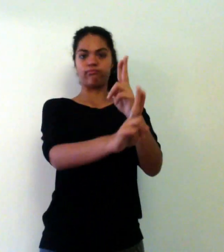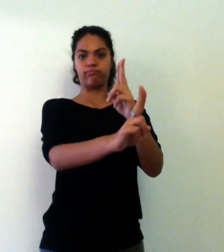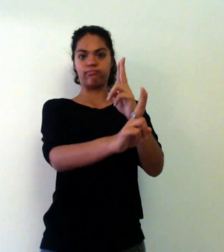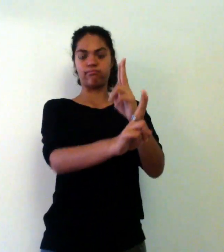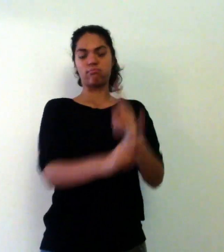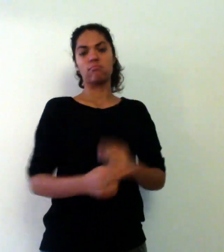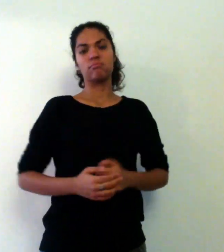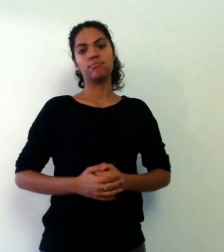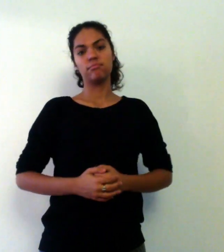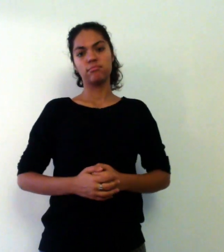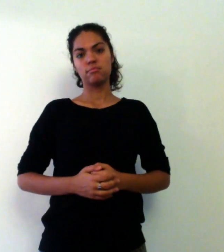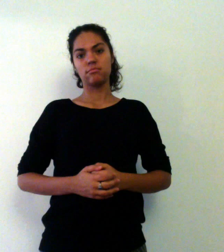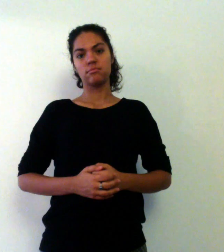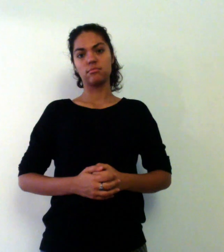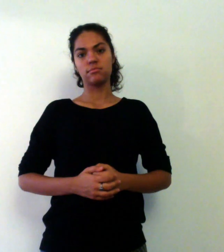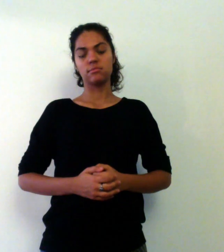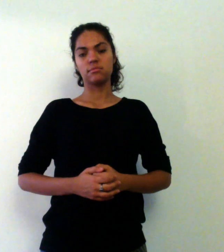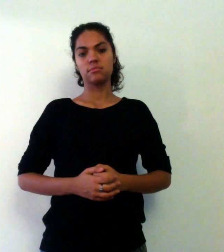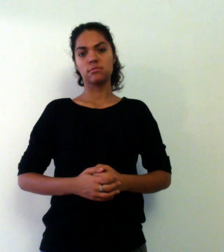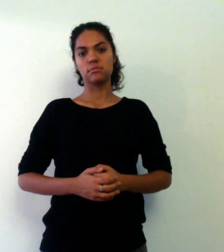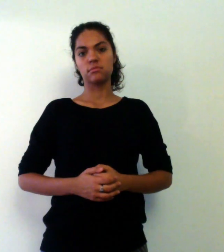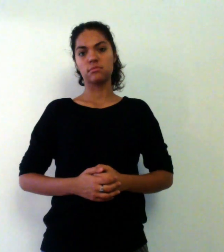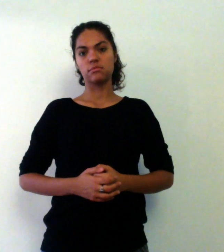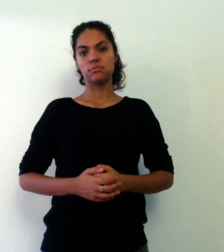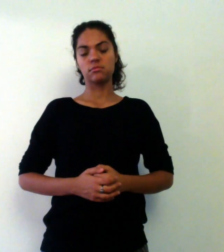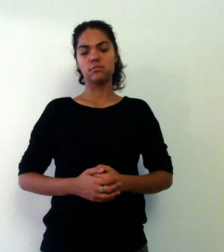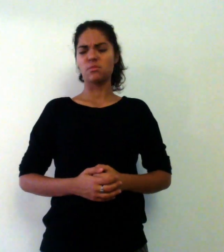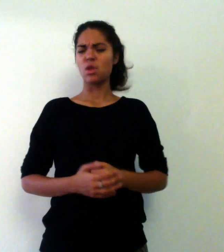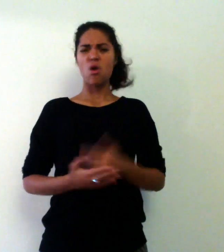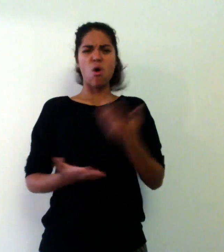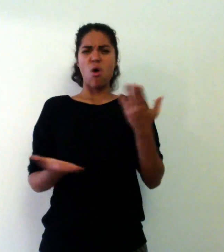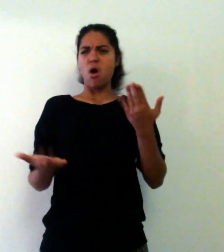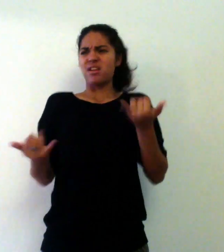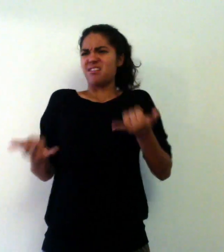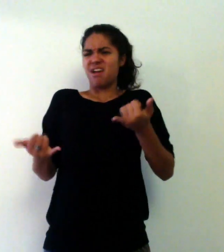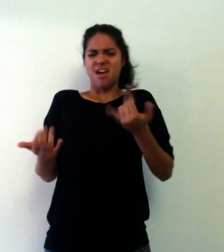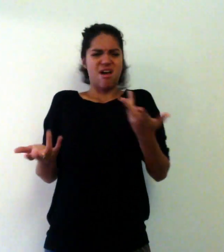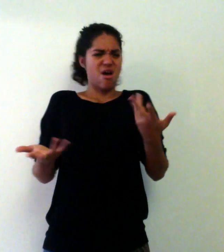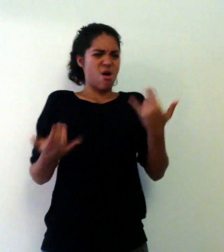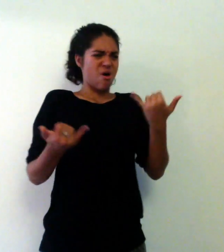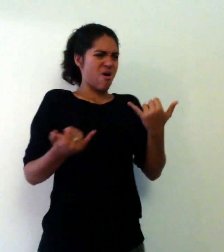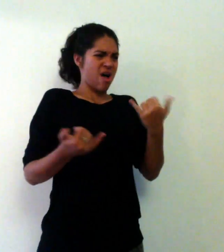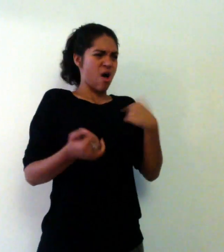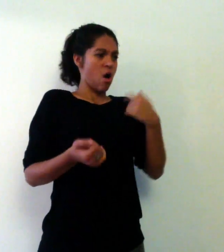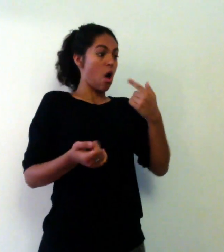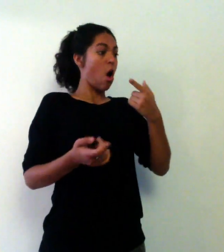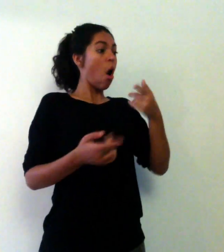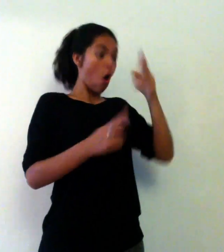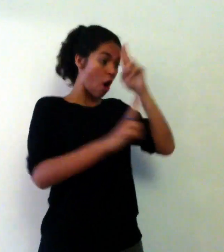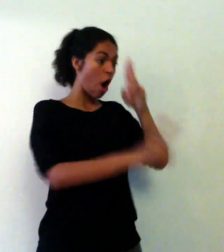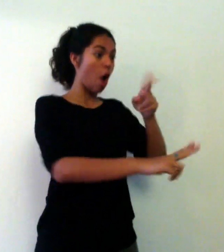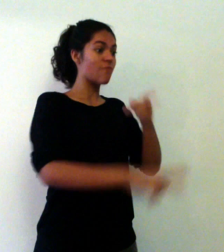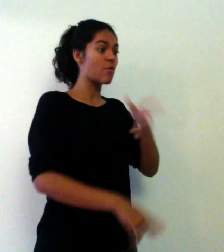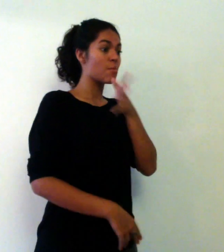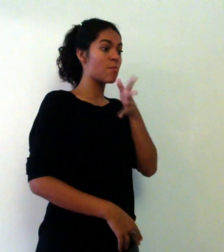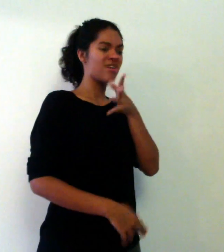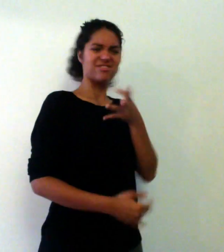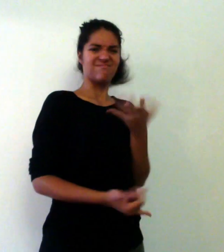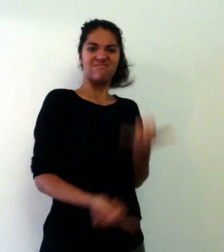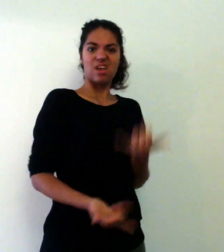Somewhere the glory of womanhood has been lost in our time. It is probably one of the most catastrophic losses that